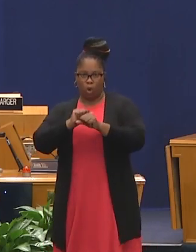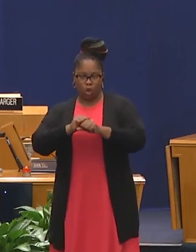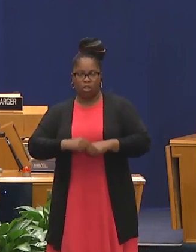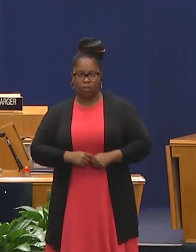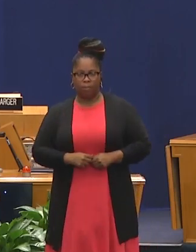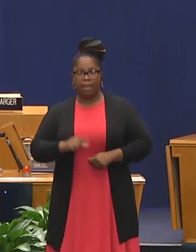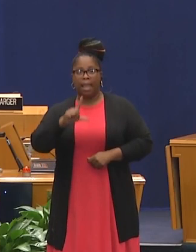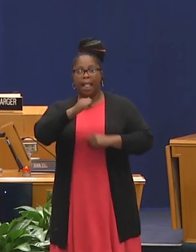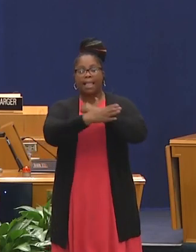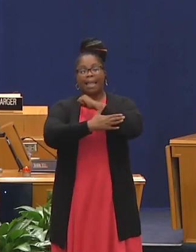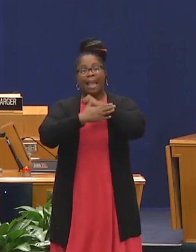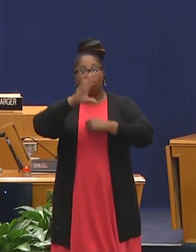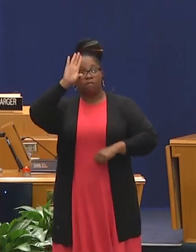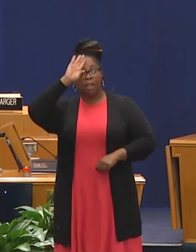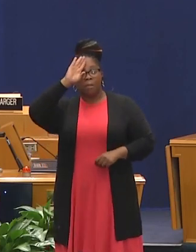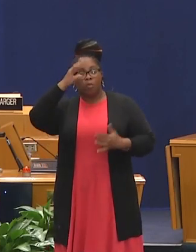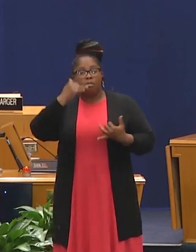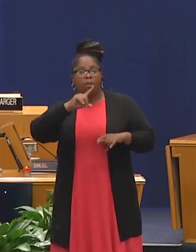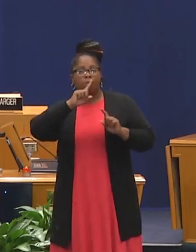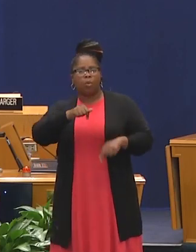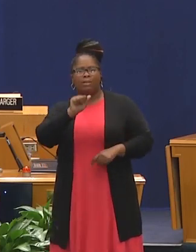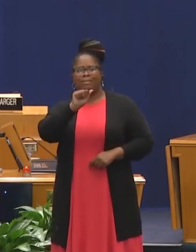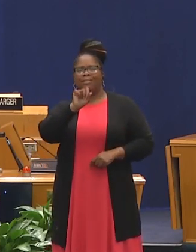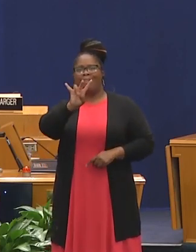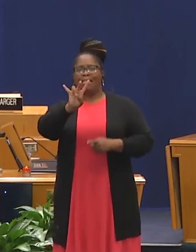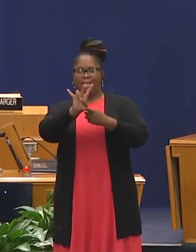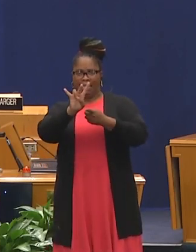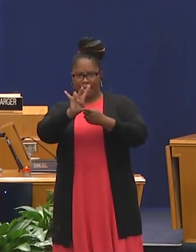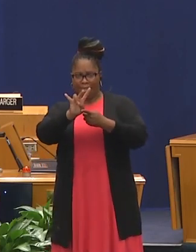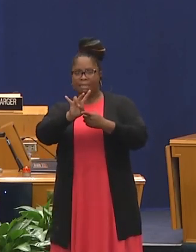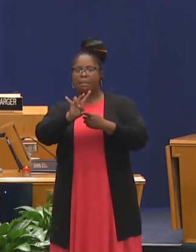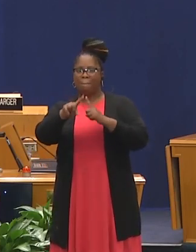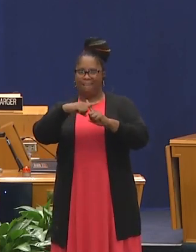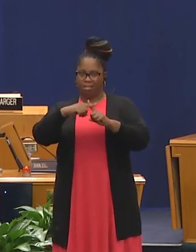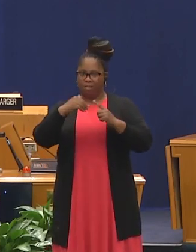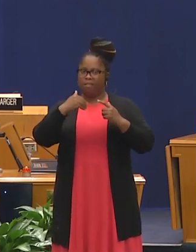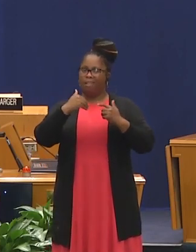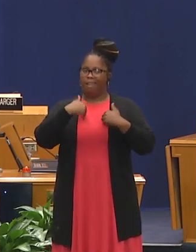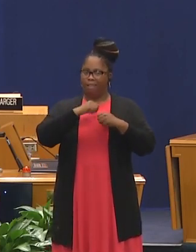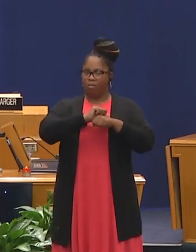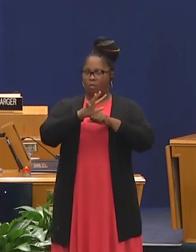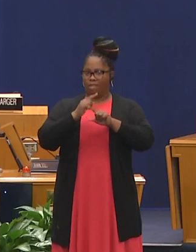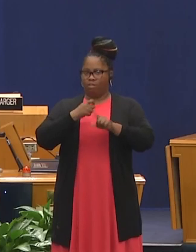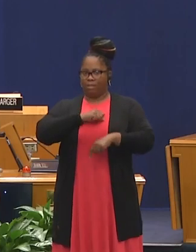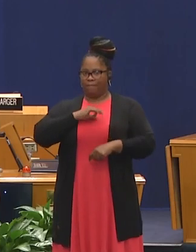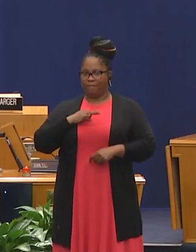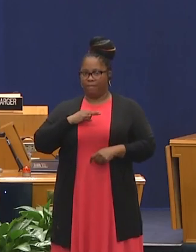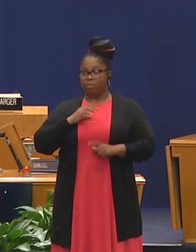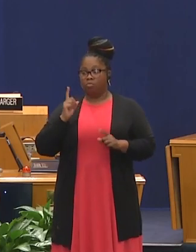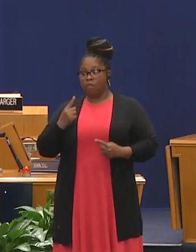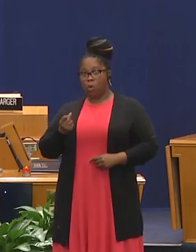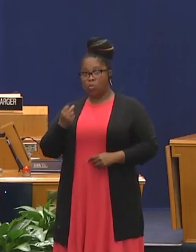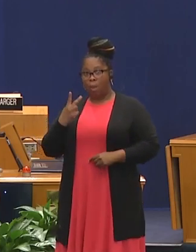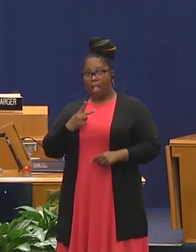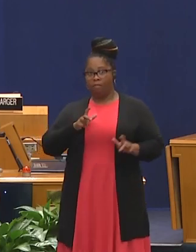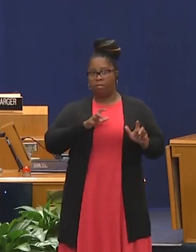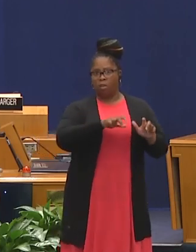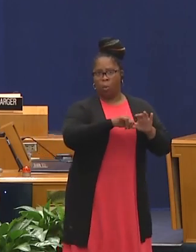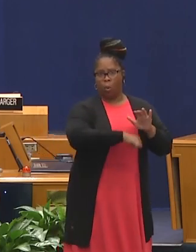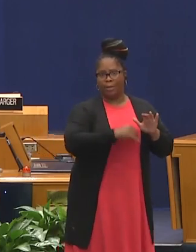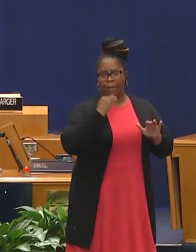County Fire Department is reporting 17 positive cases among staff. 12 people are quarantined in their homes.